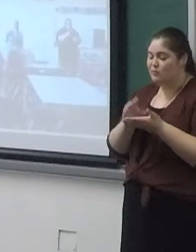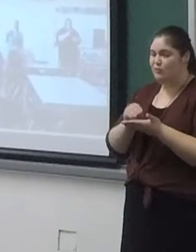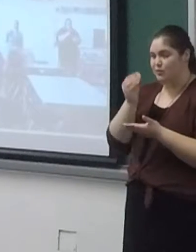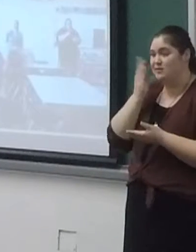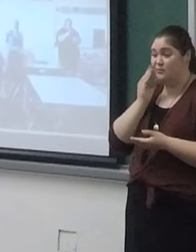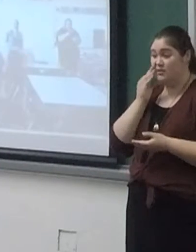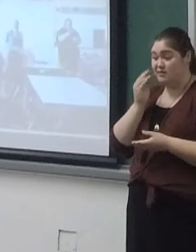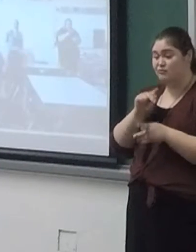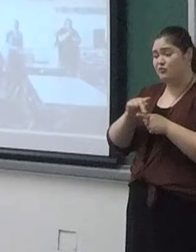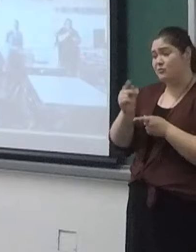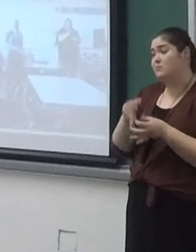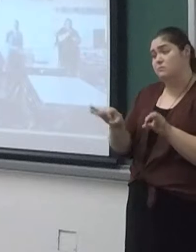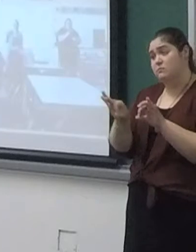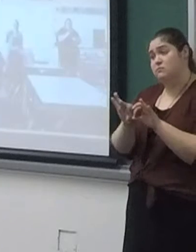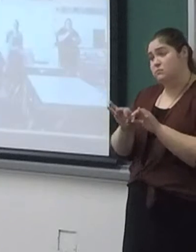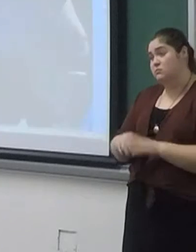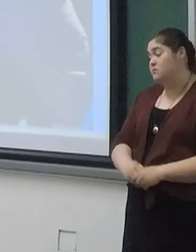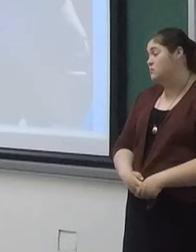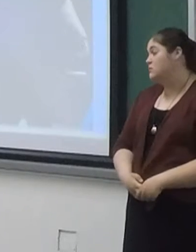is so important.